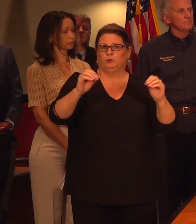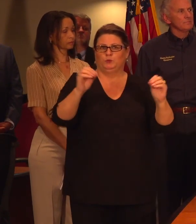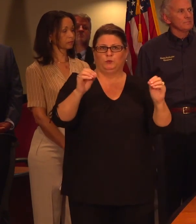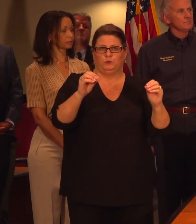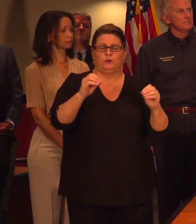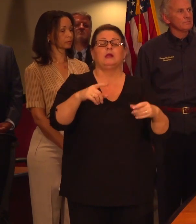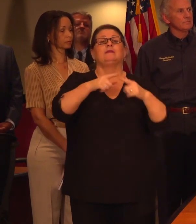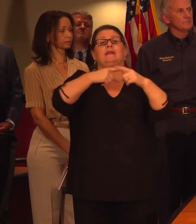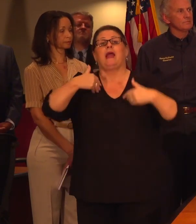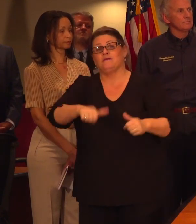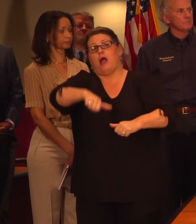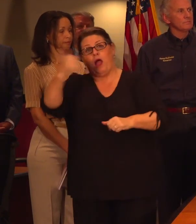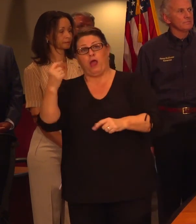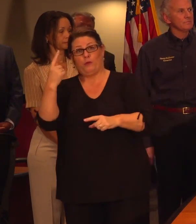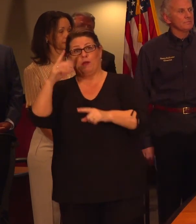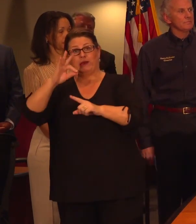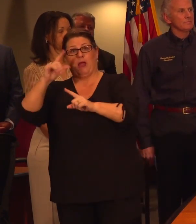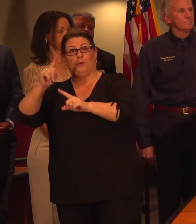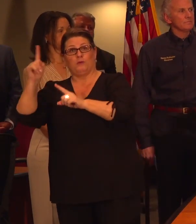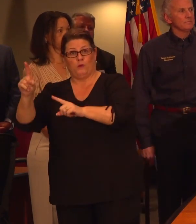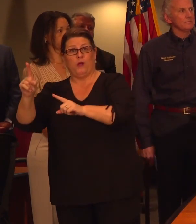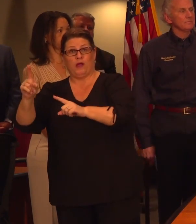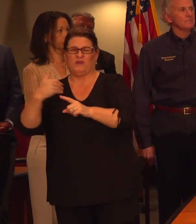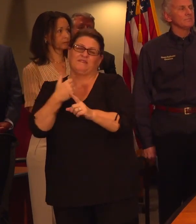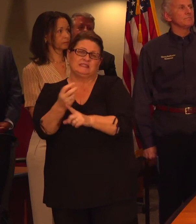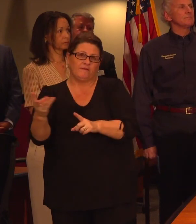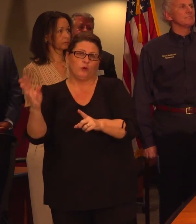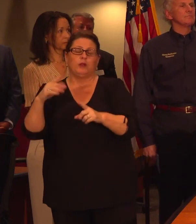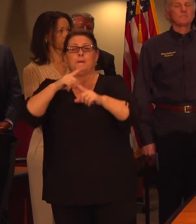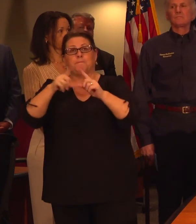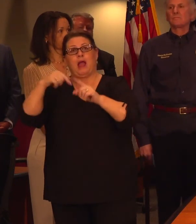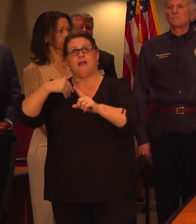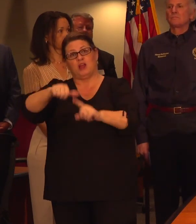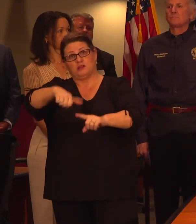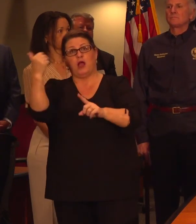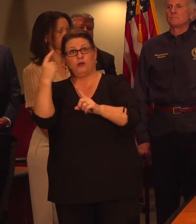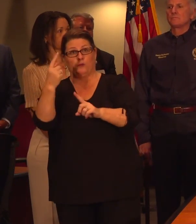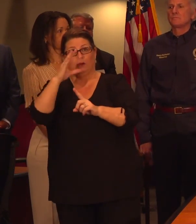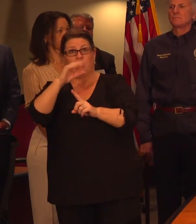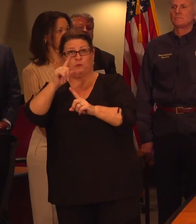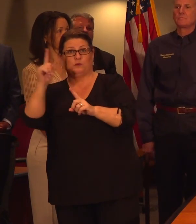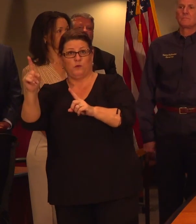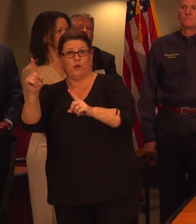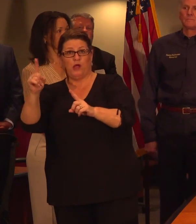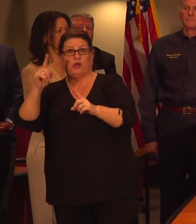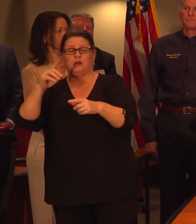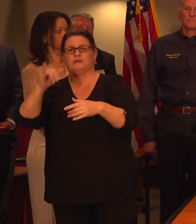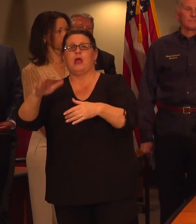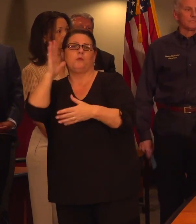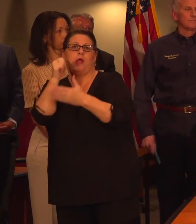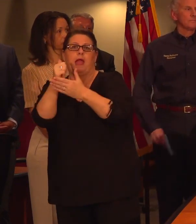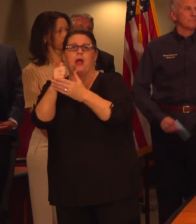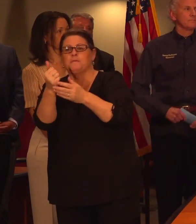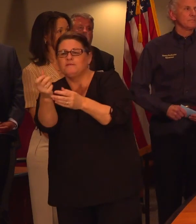also a model that we're pursuing. We have several counties that we're trying to work to pilot this with. And so in